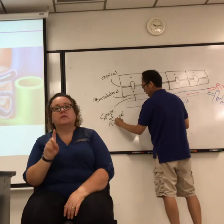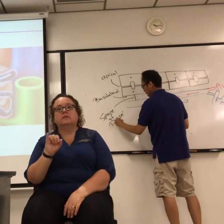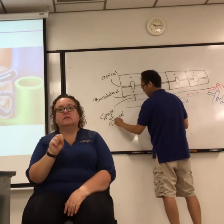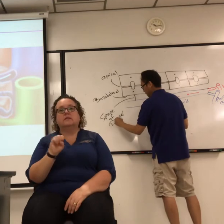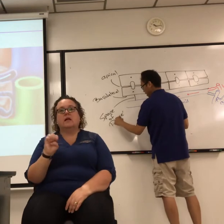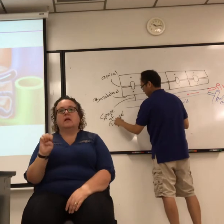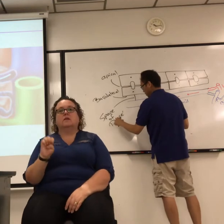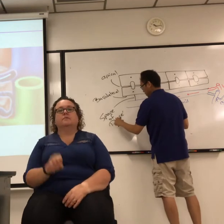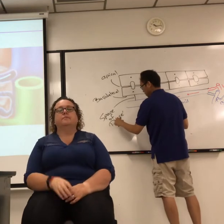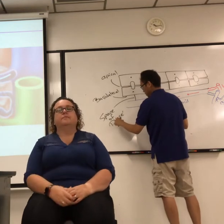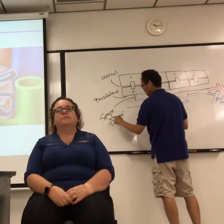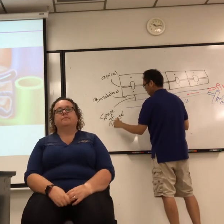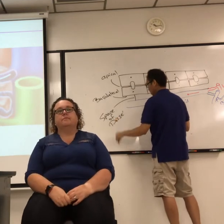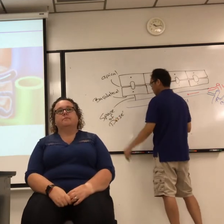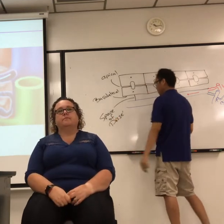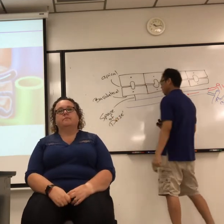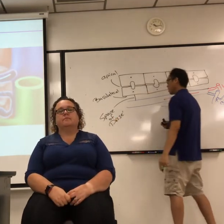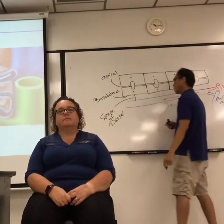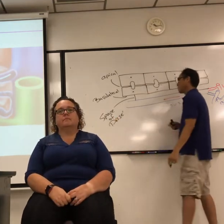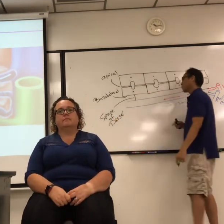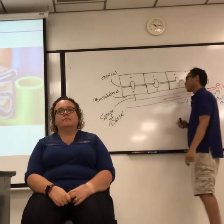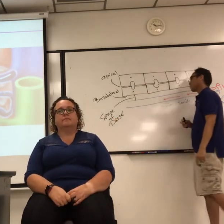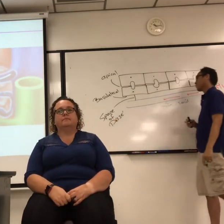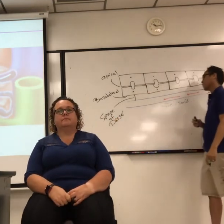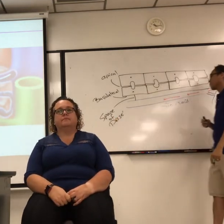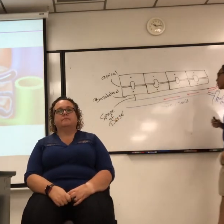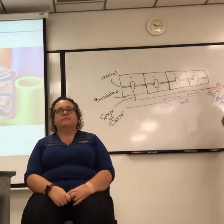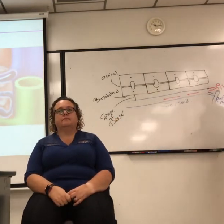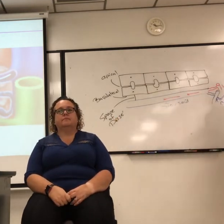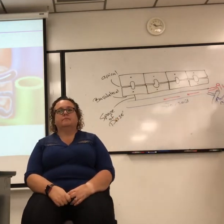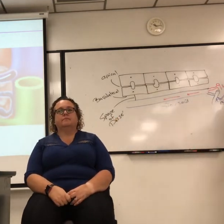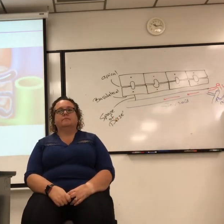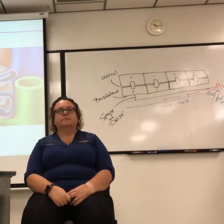That's D-I-S-S-E.